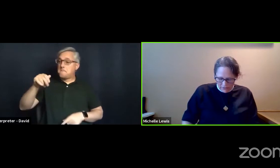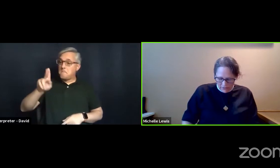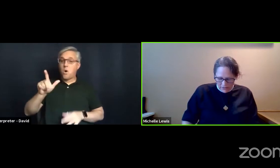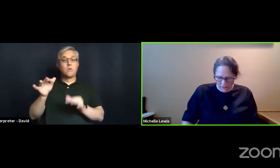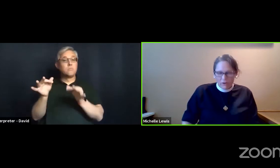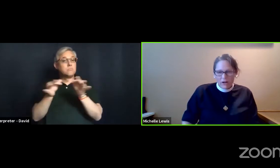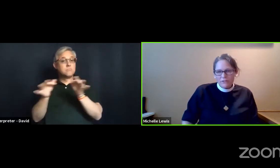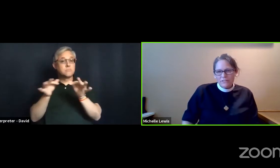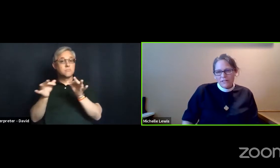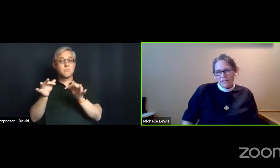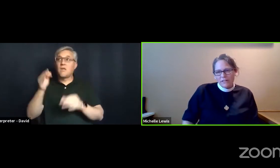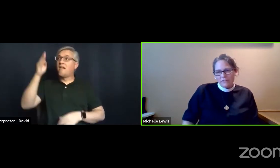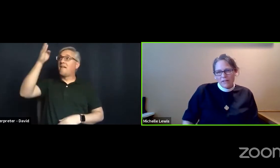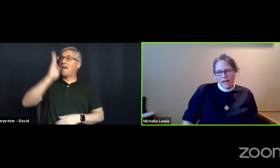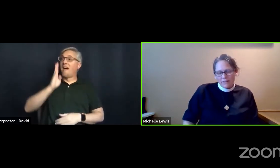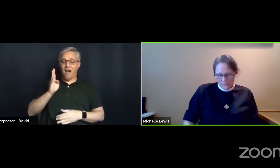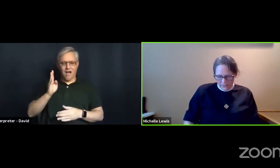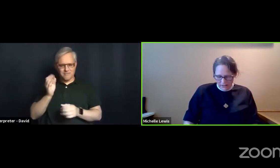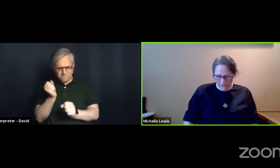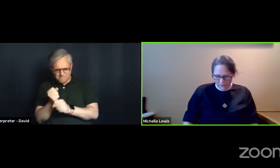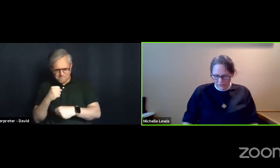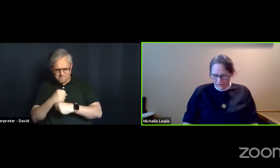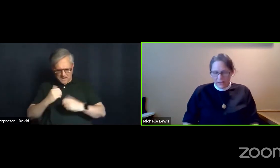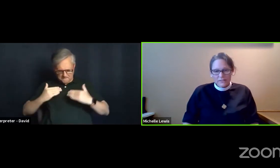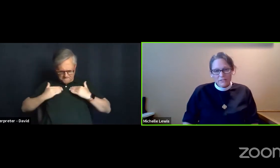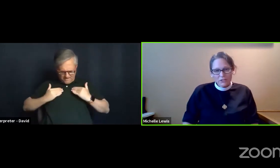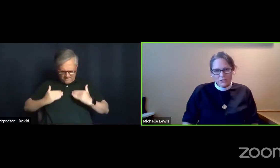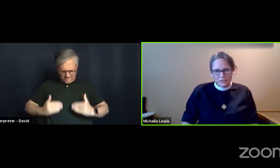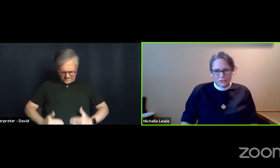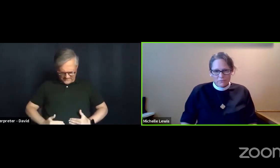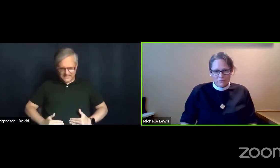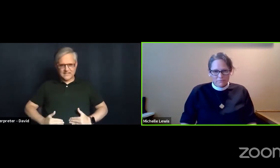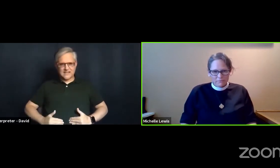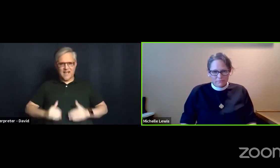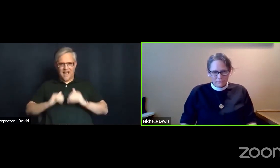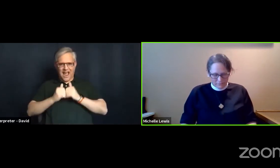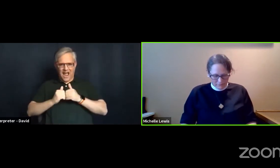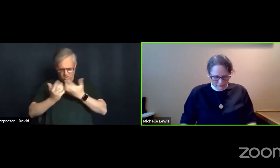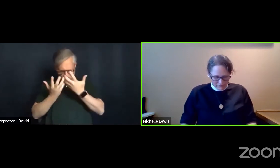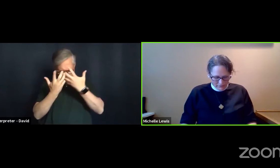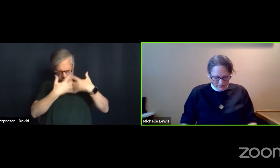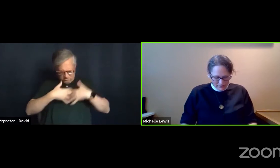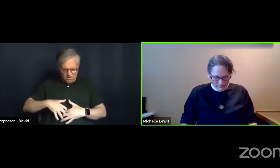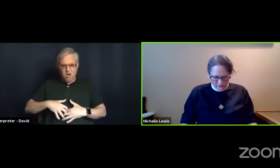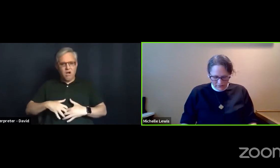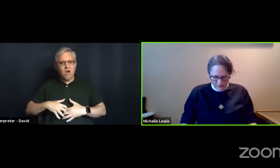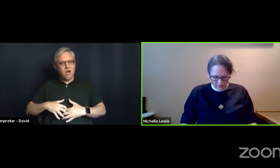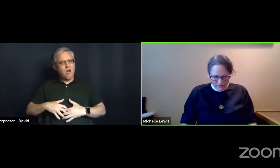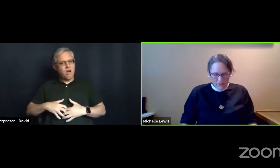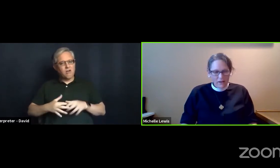example understanding our lives together as a church.